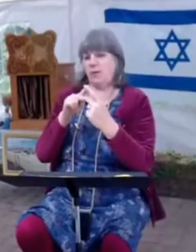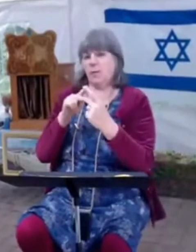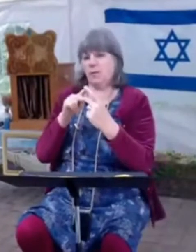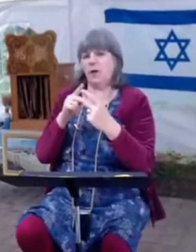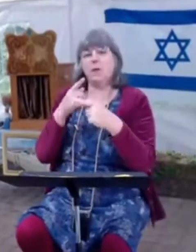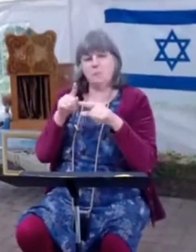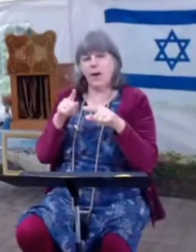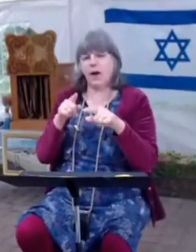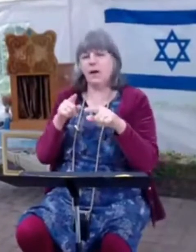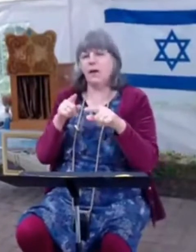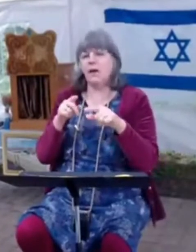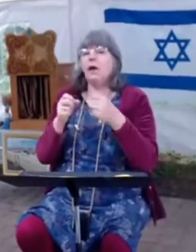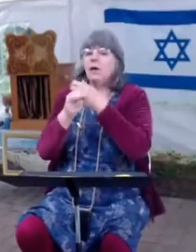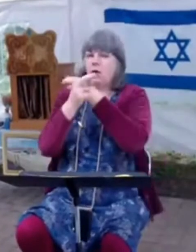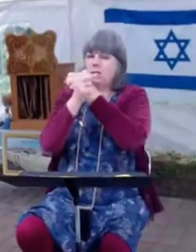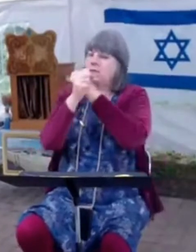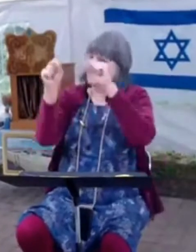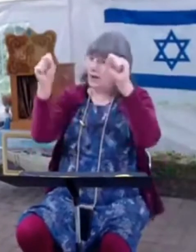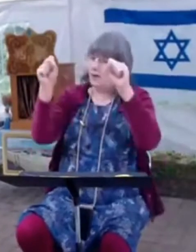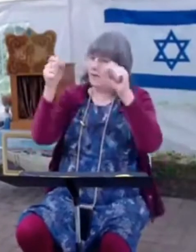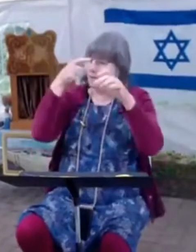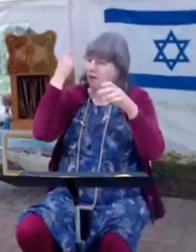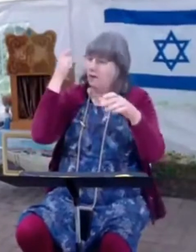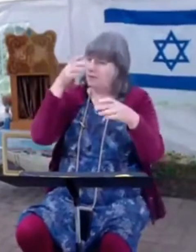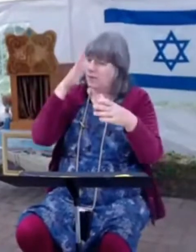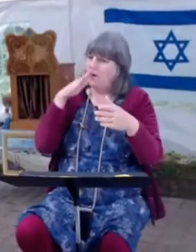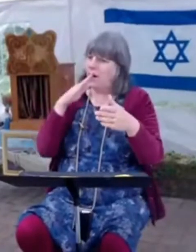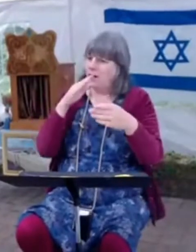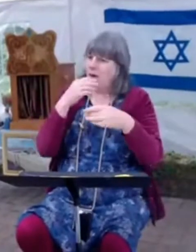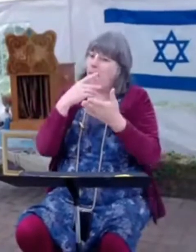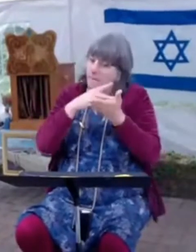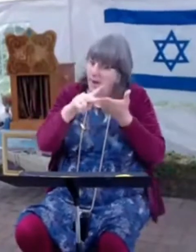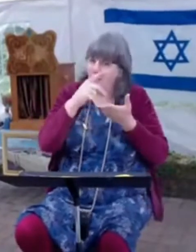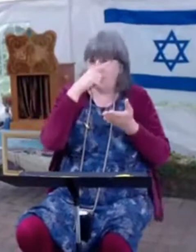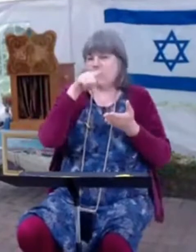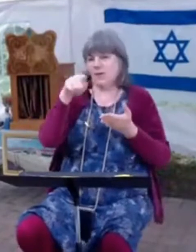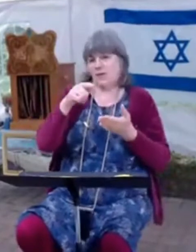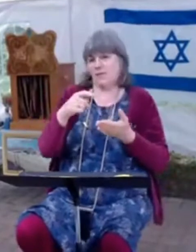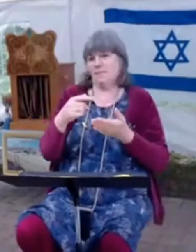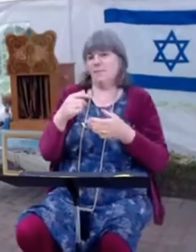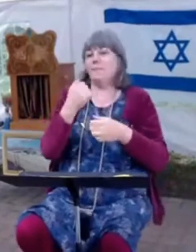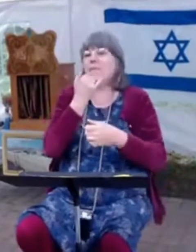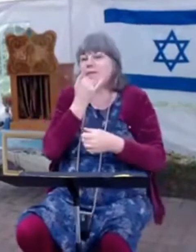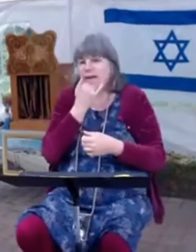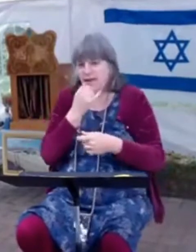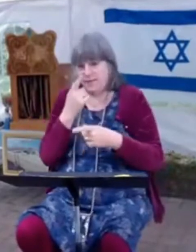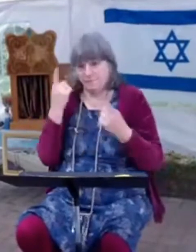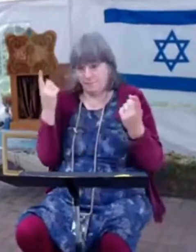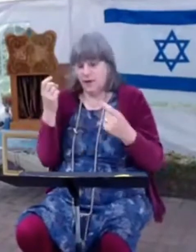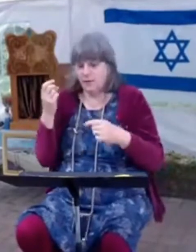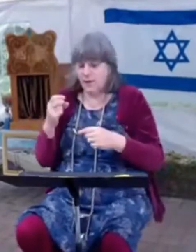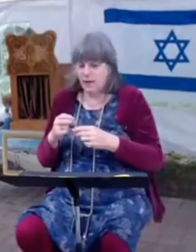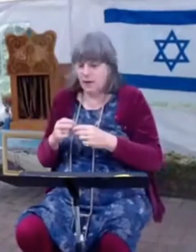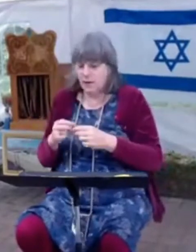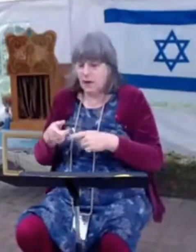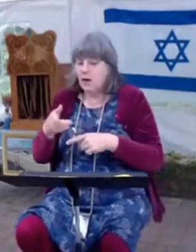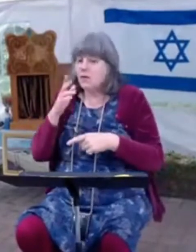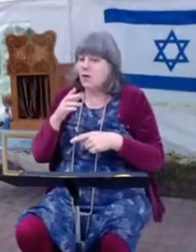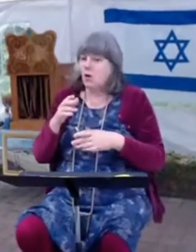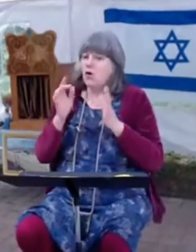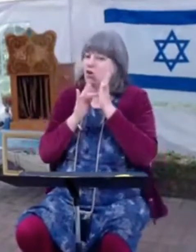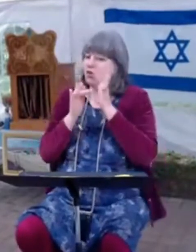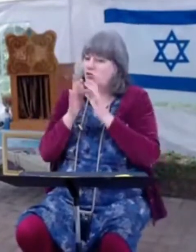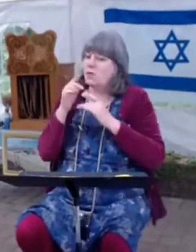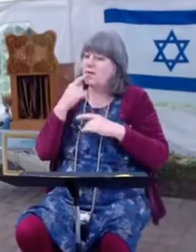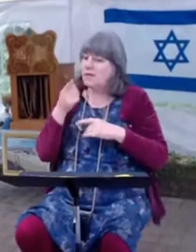he was referring to the Romans and the religious enemies that they had. But he says, love your enemies, pray